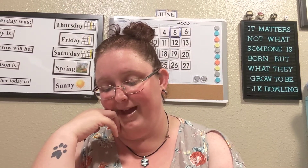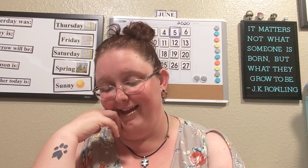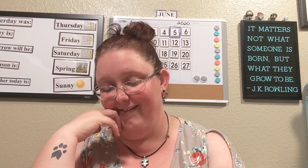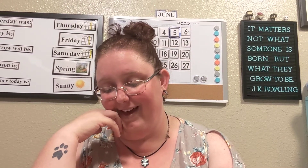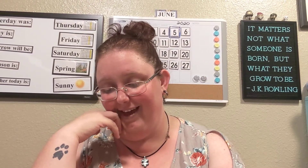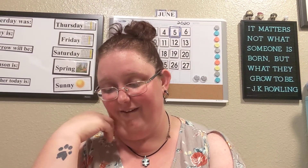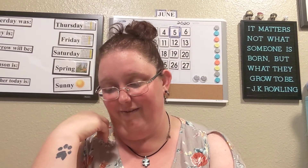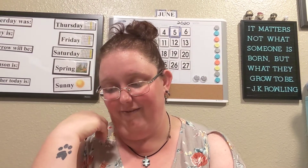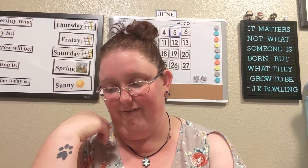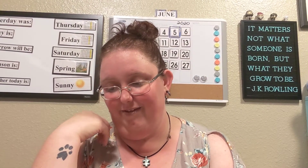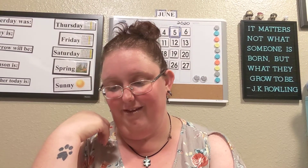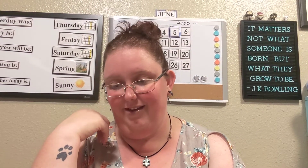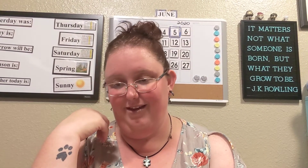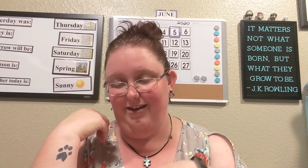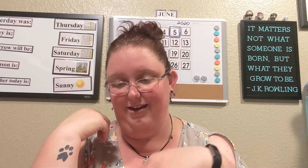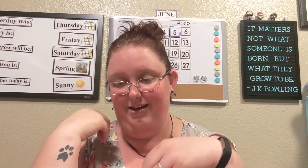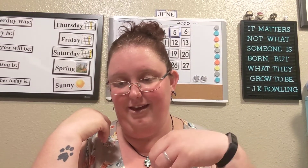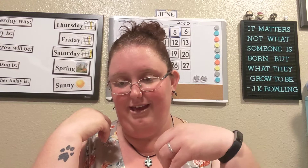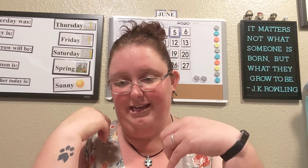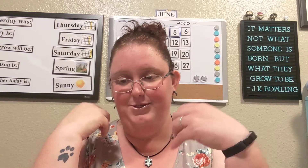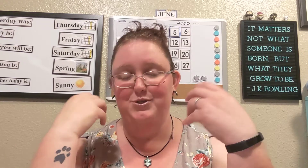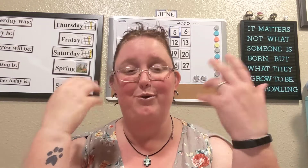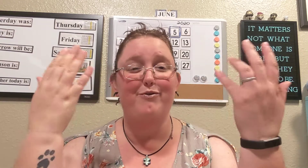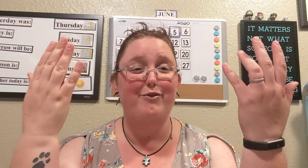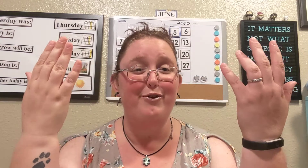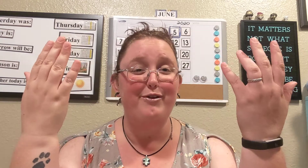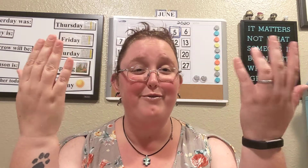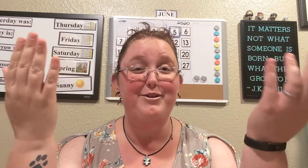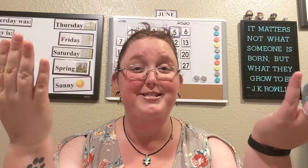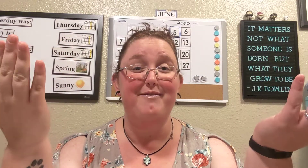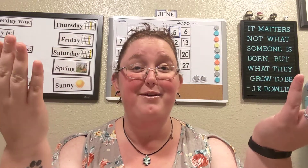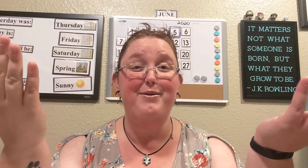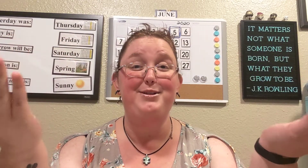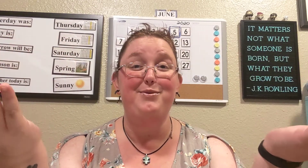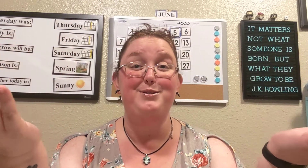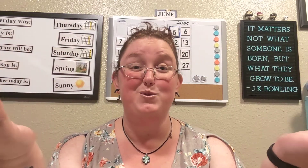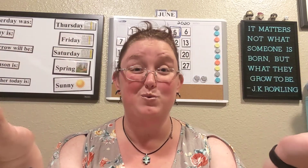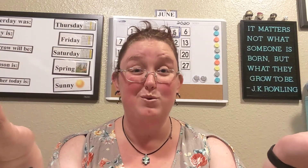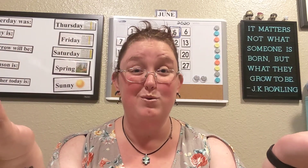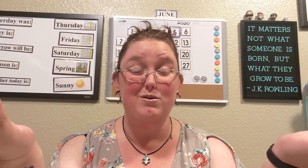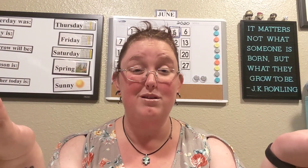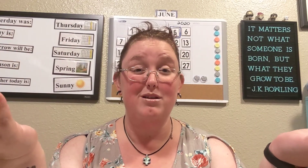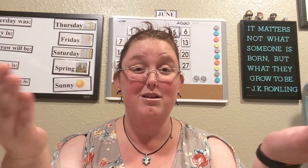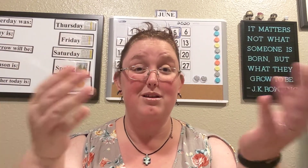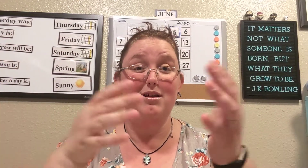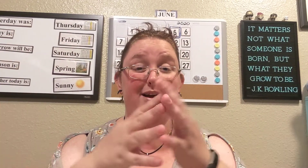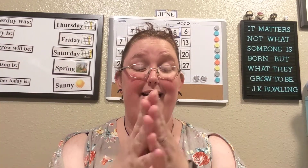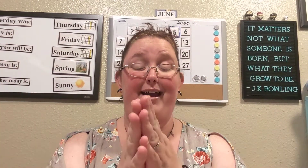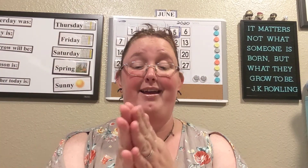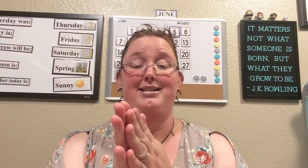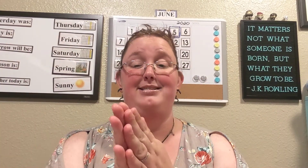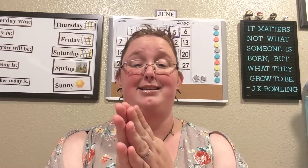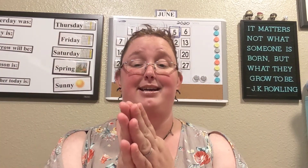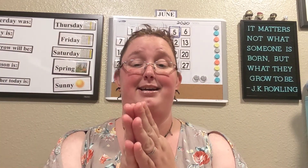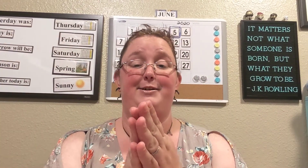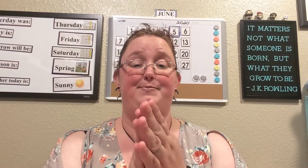My life is so full of the stuff that we do at school. And